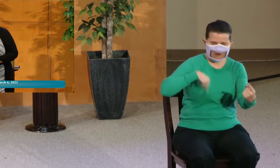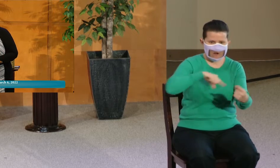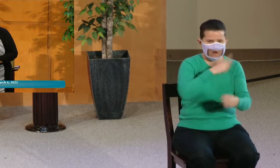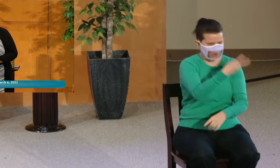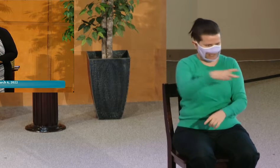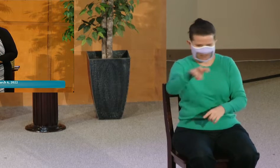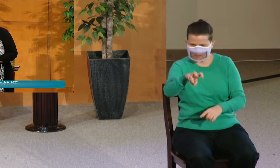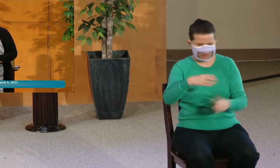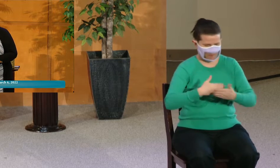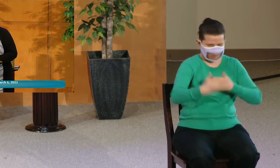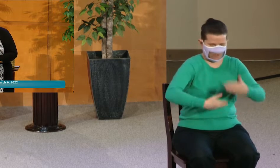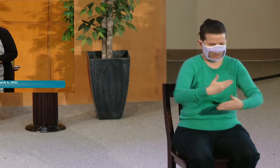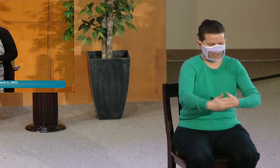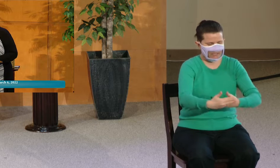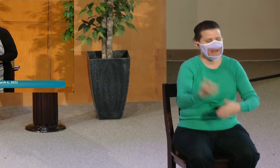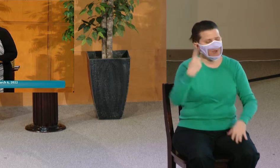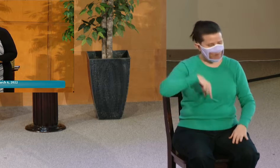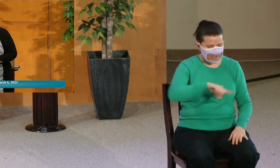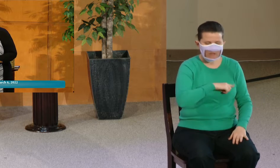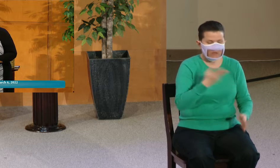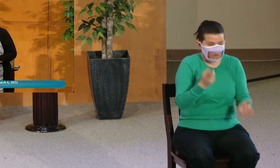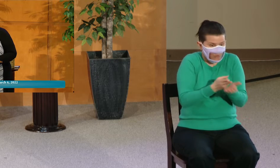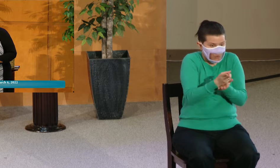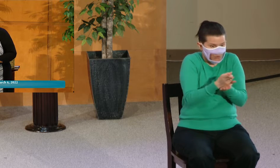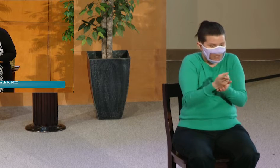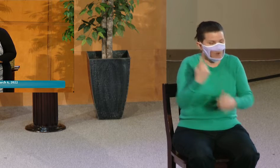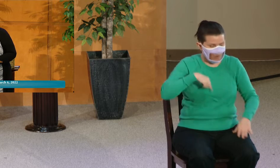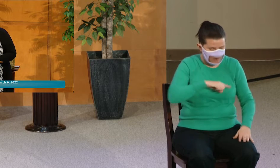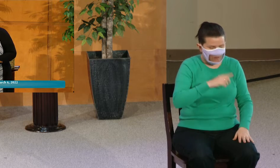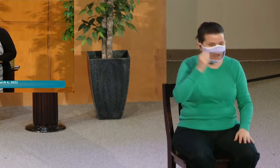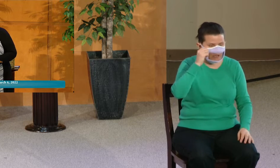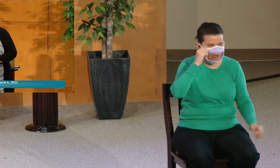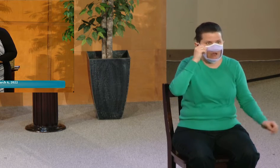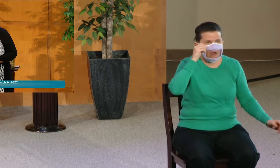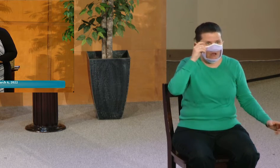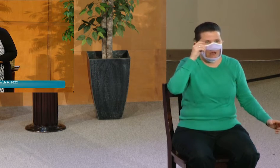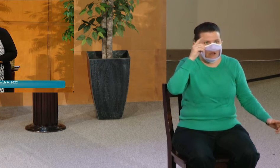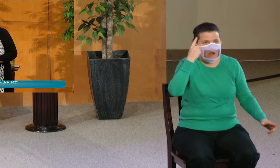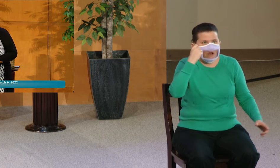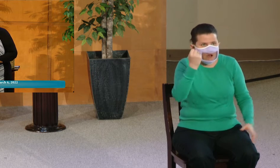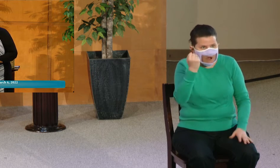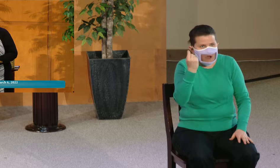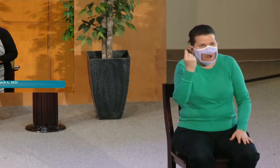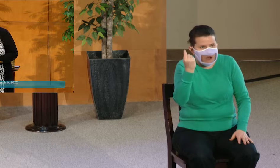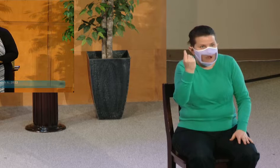the truth. We are not alone. We are not separated from God or from each